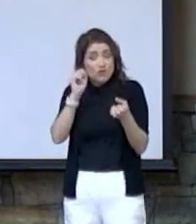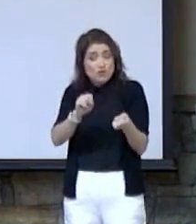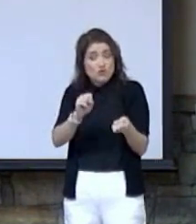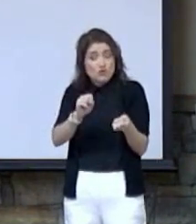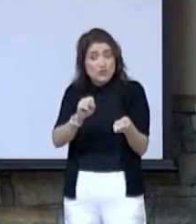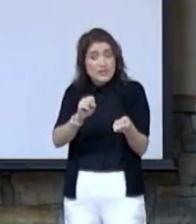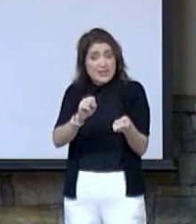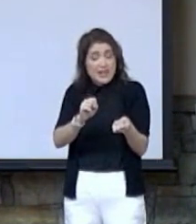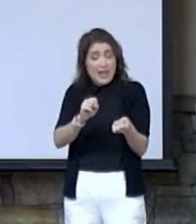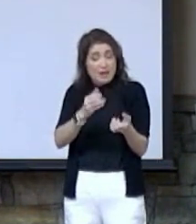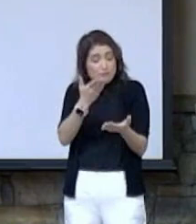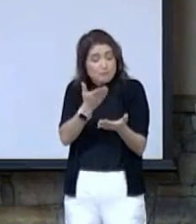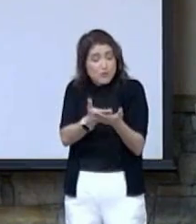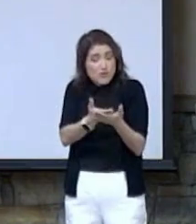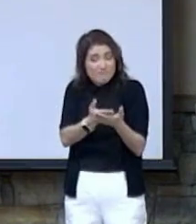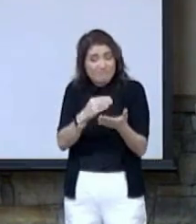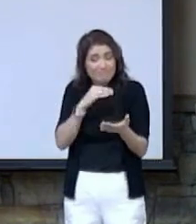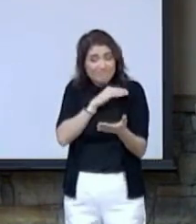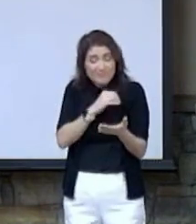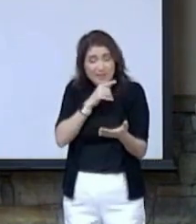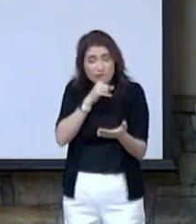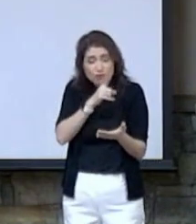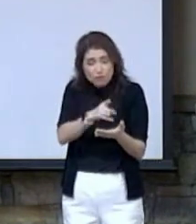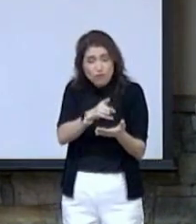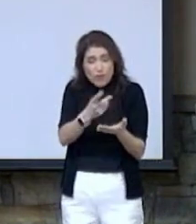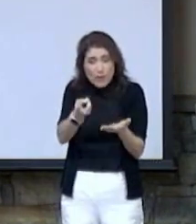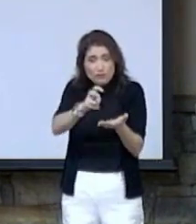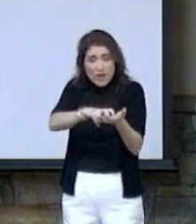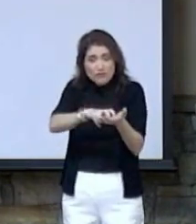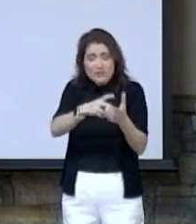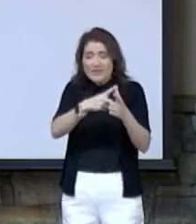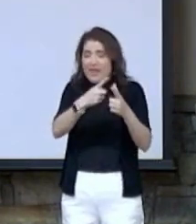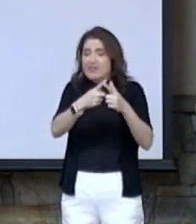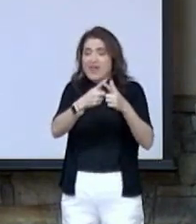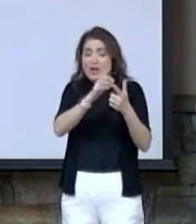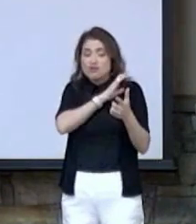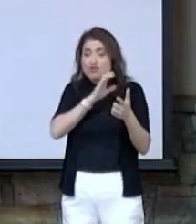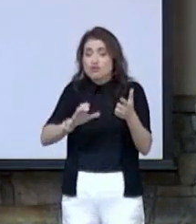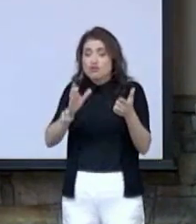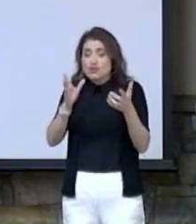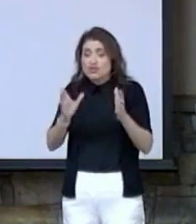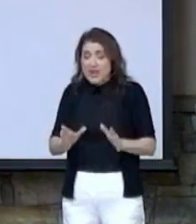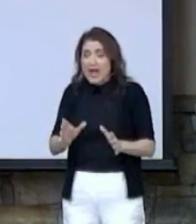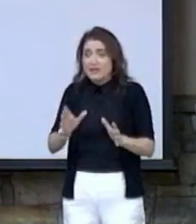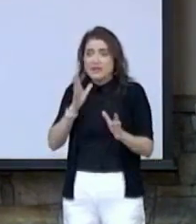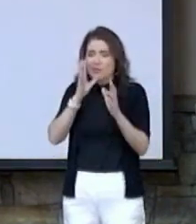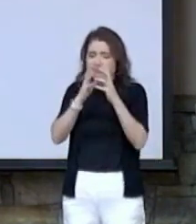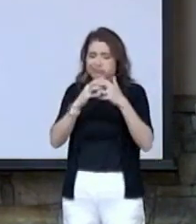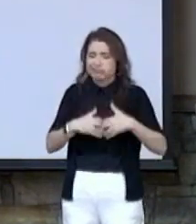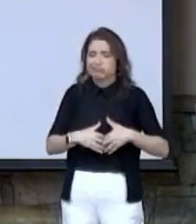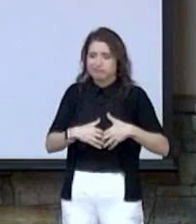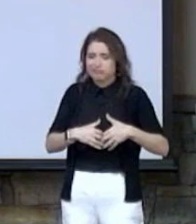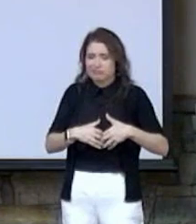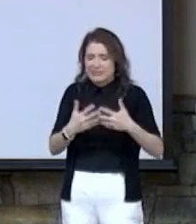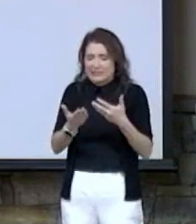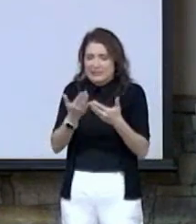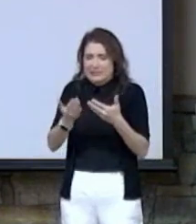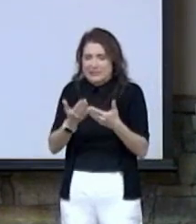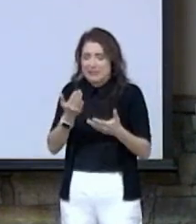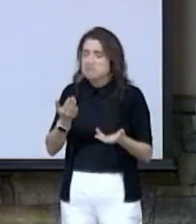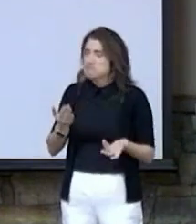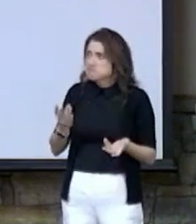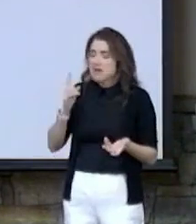the resurrection to be true, then Christianity falls like a house of cards, he would say. I think that's